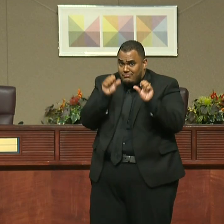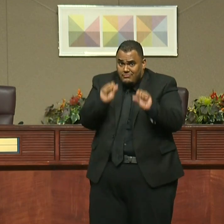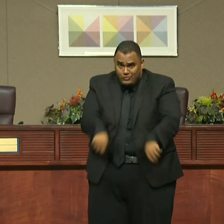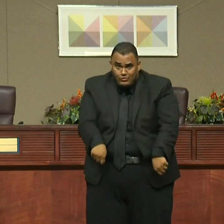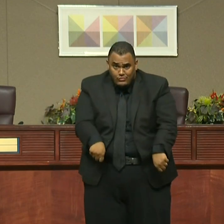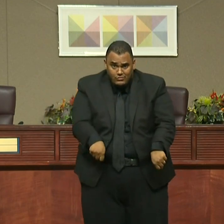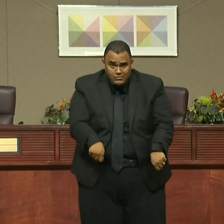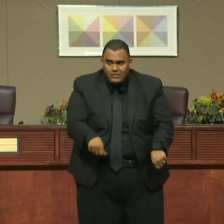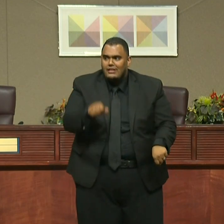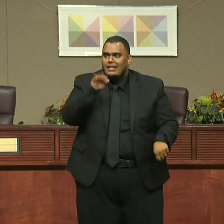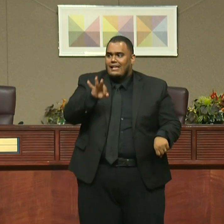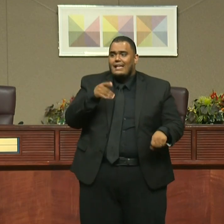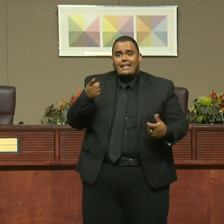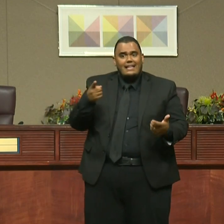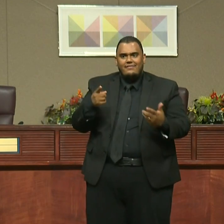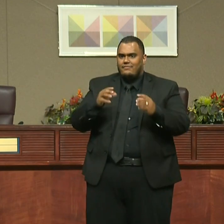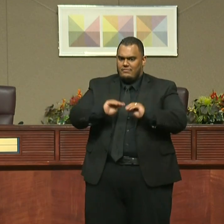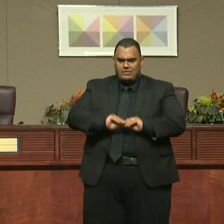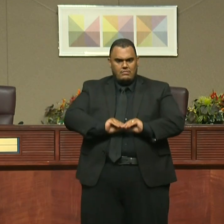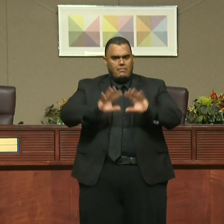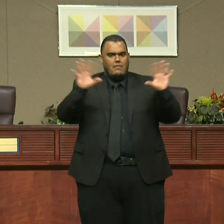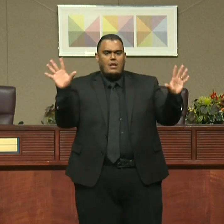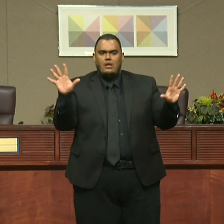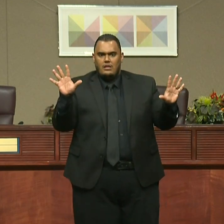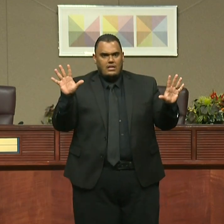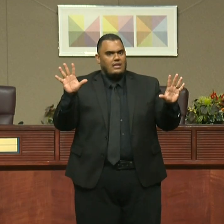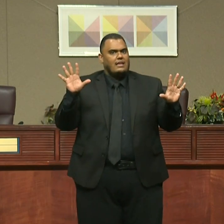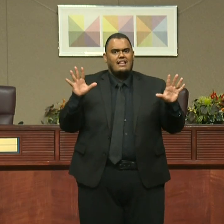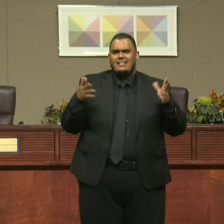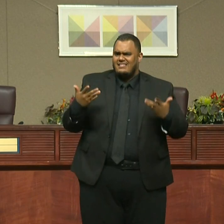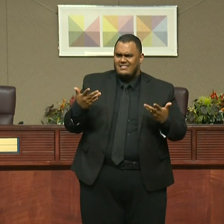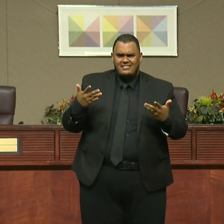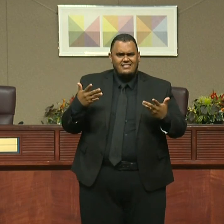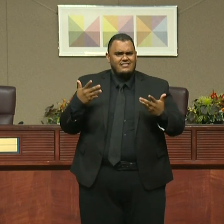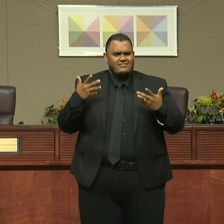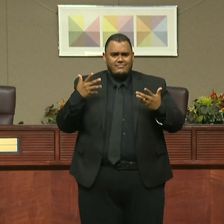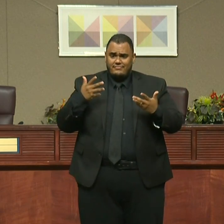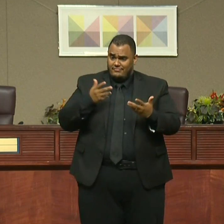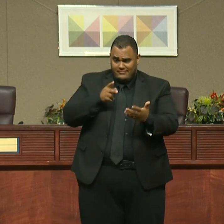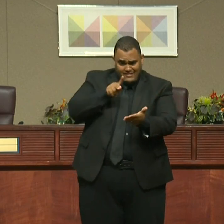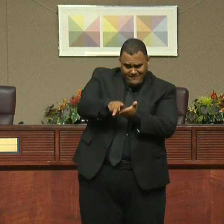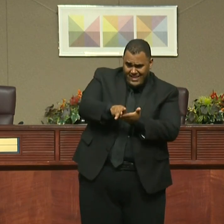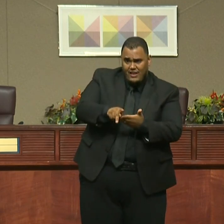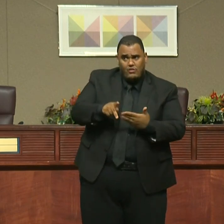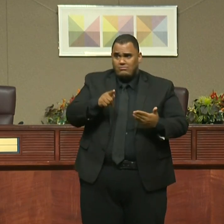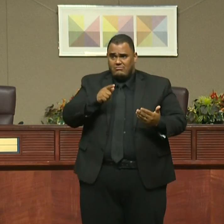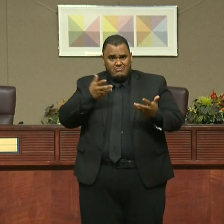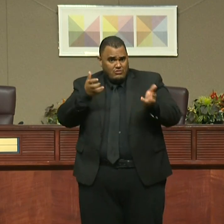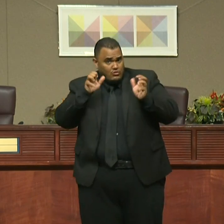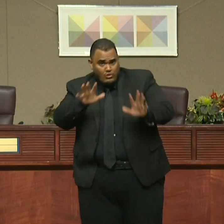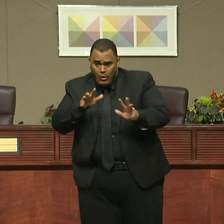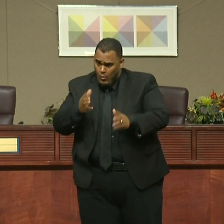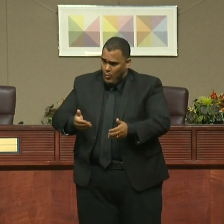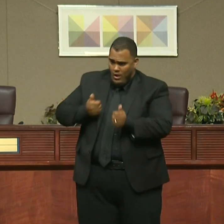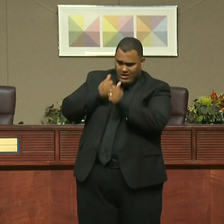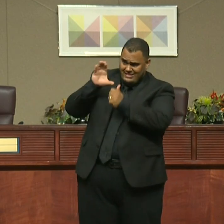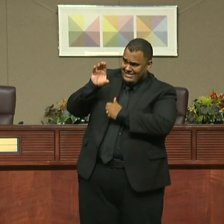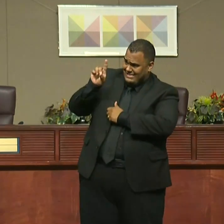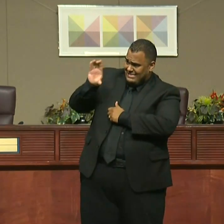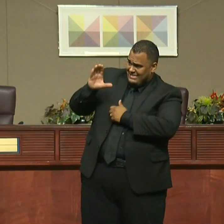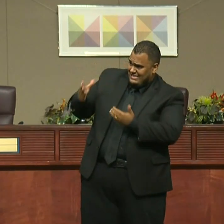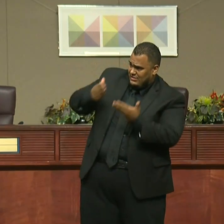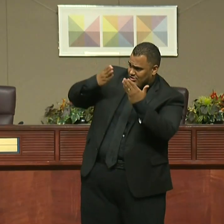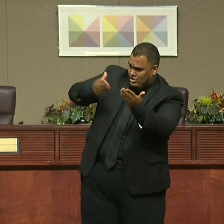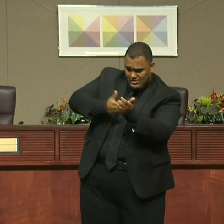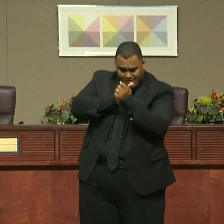If they're blatantly failing to follow the guidelines, there are consequences of that. It has to be brought to the attention